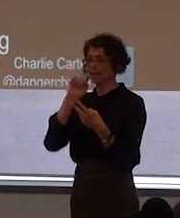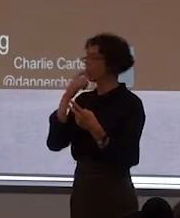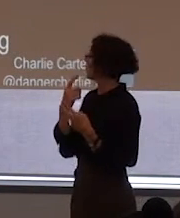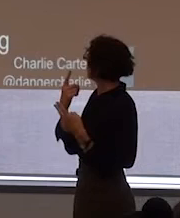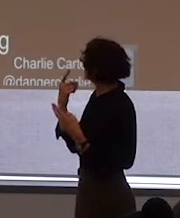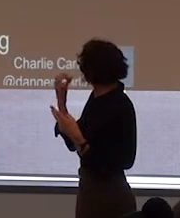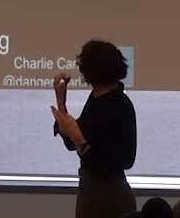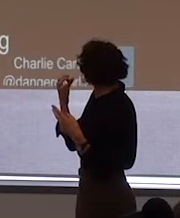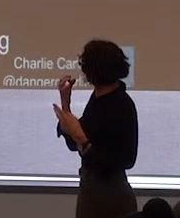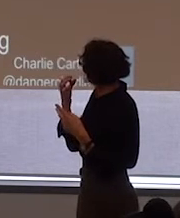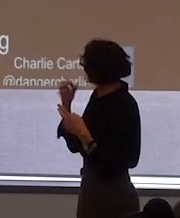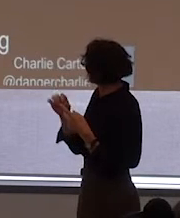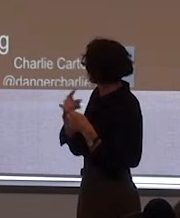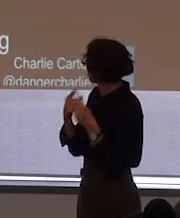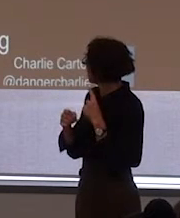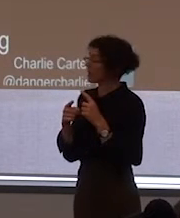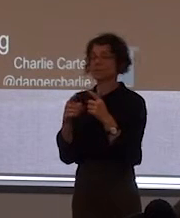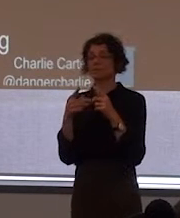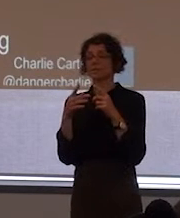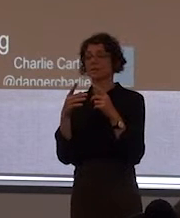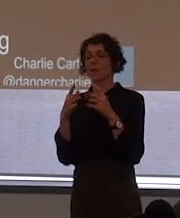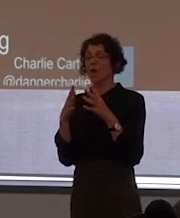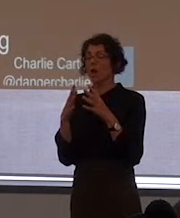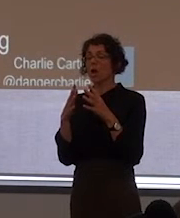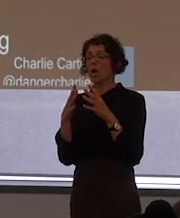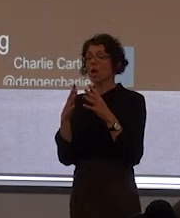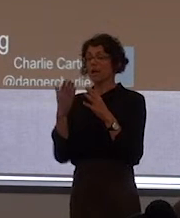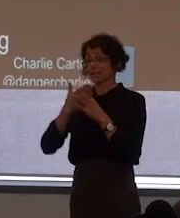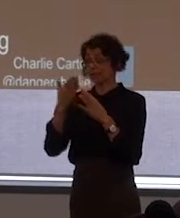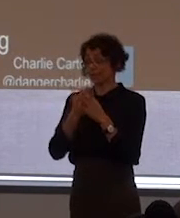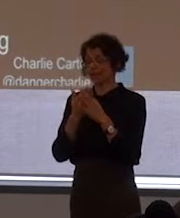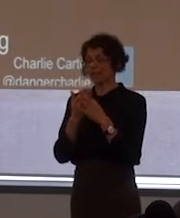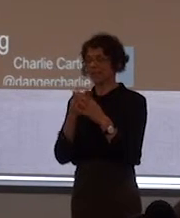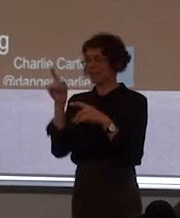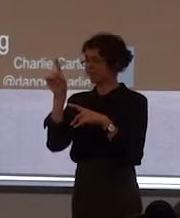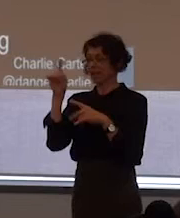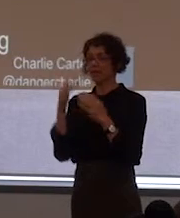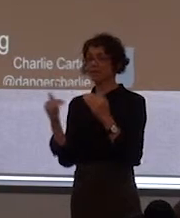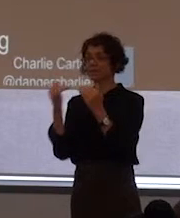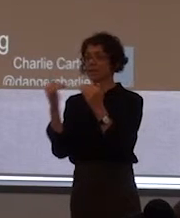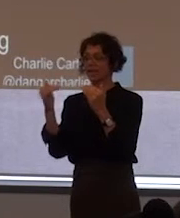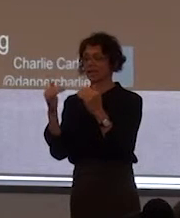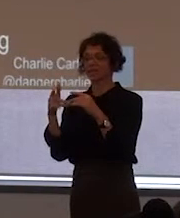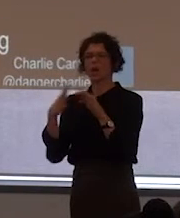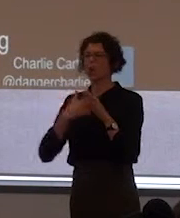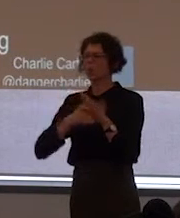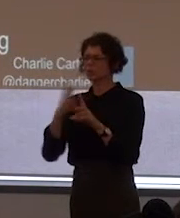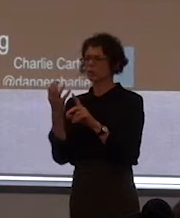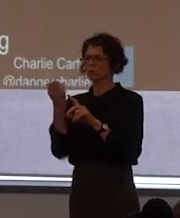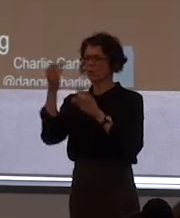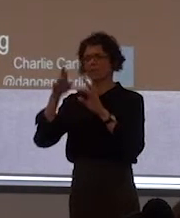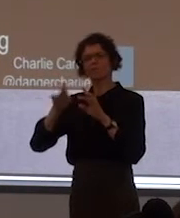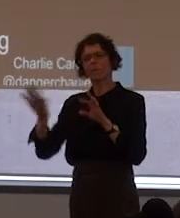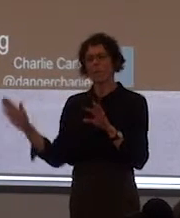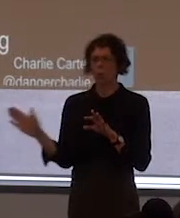AA, which is the web accessibility current standard that you really want to achieve, especially for government. All government sites in